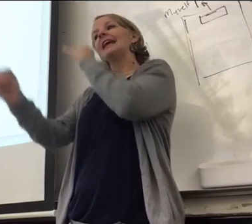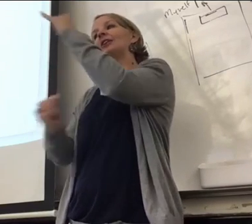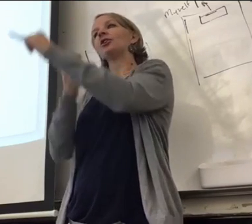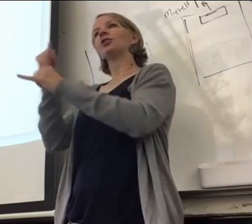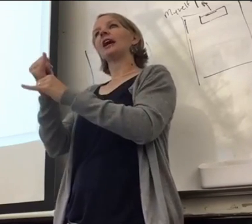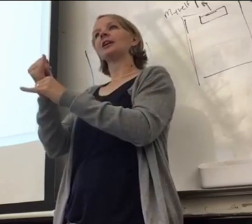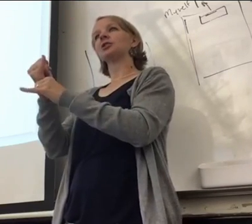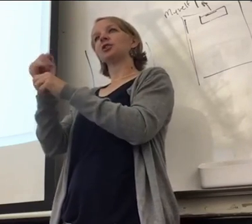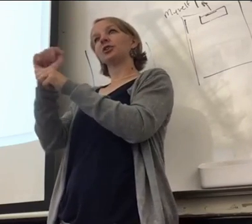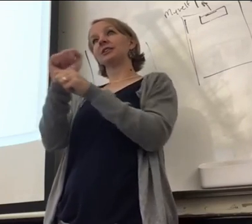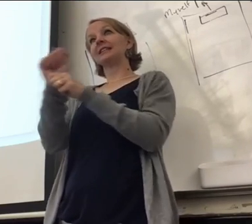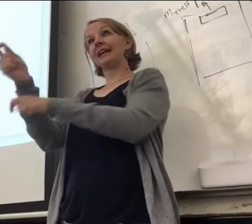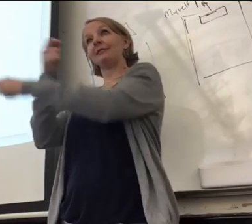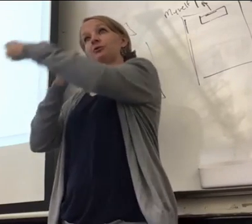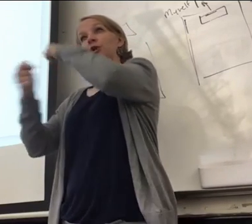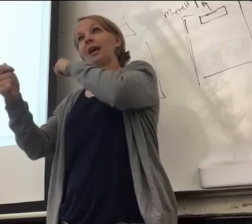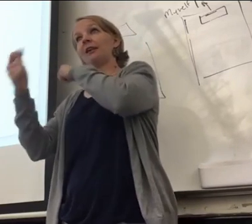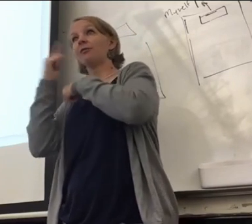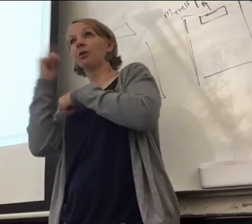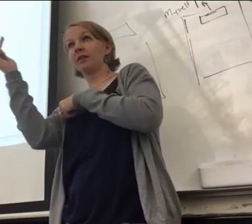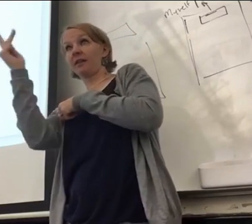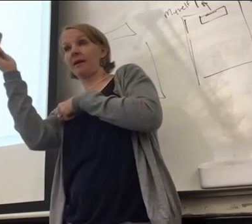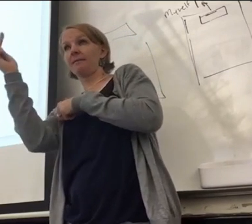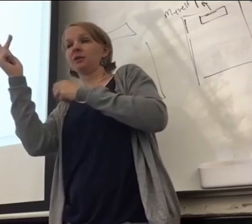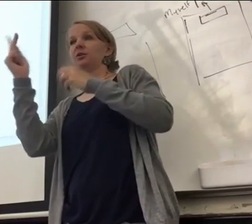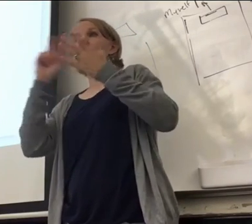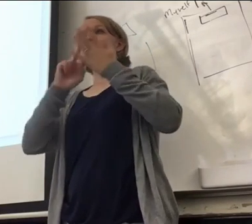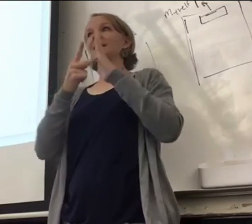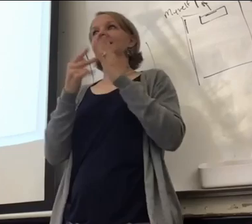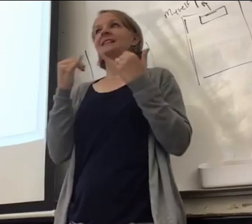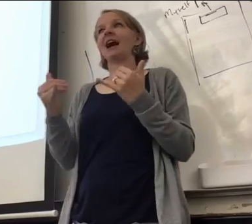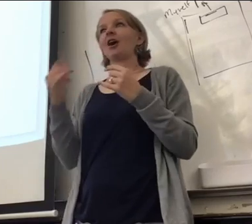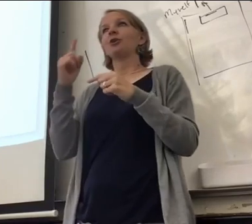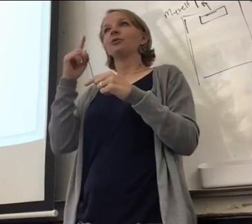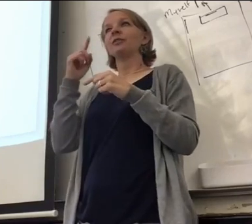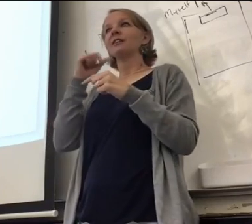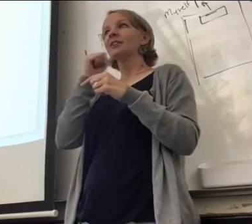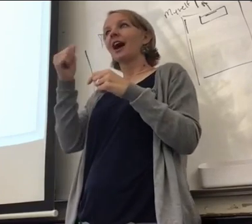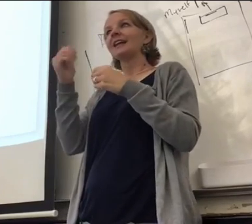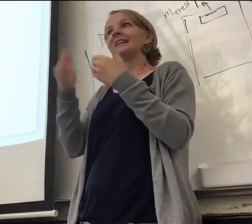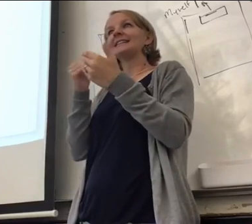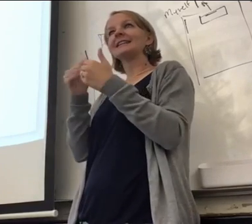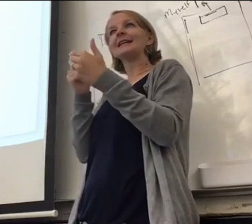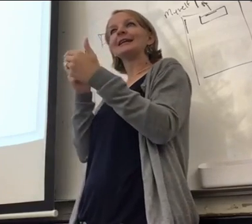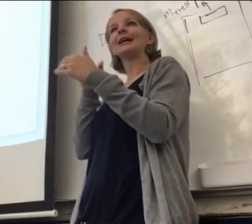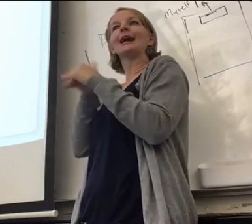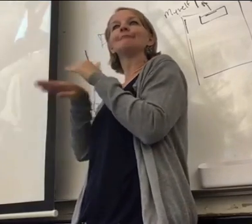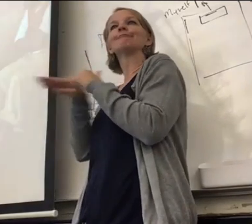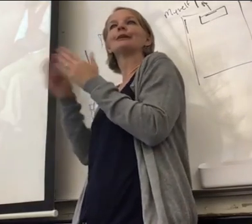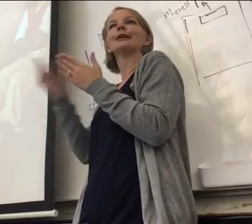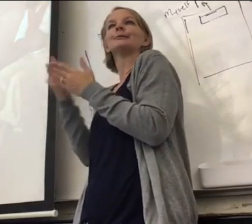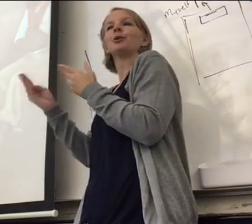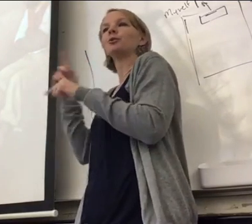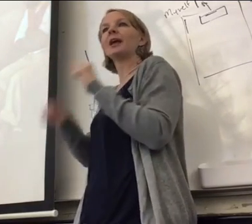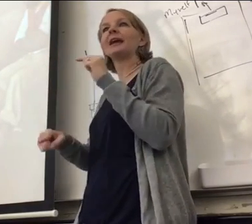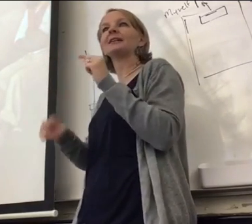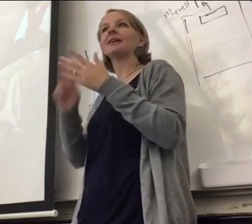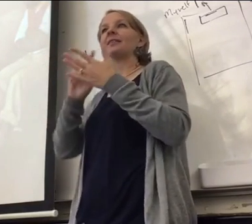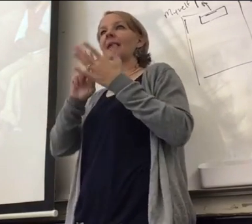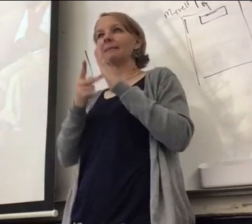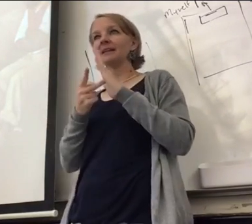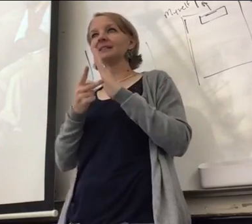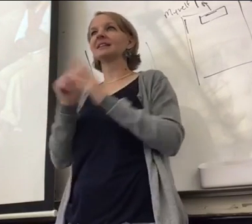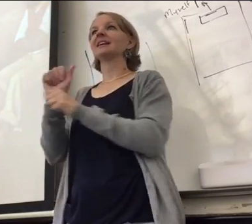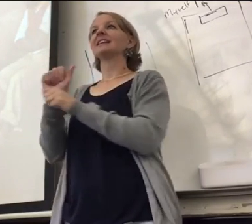themselves, what this means is that you no longer have the easy ability to get slaves from Africa. This results in slaves making